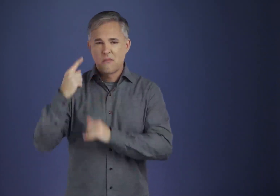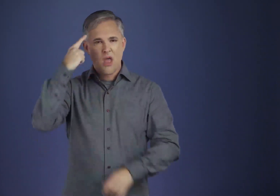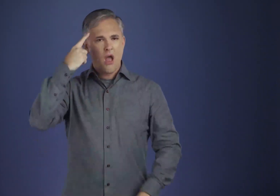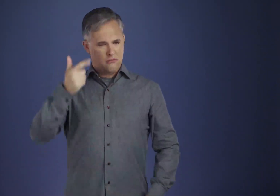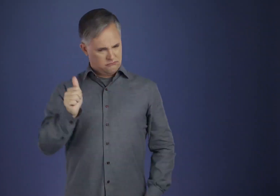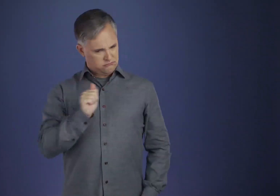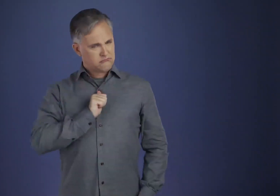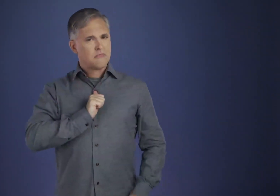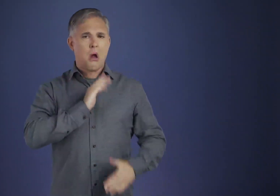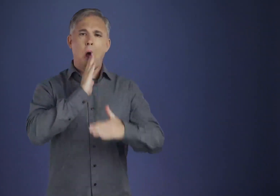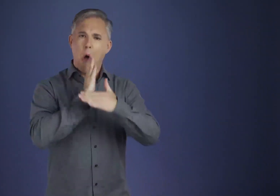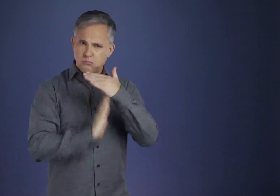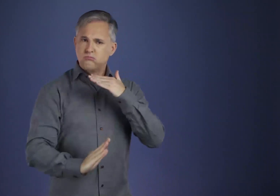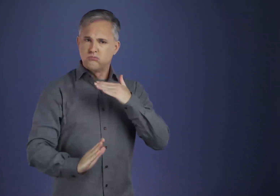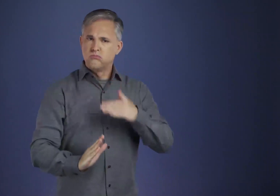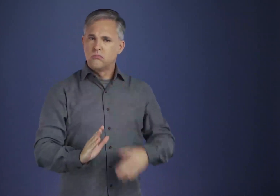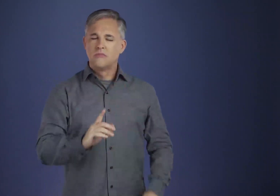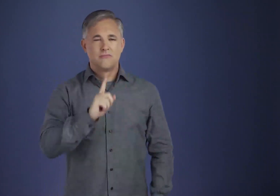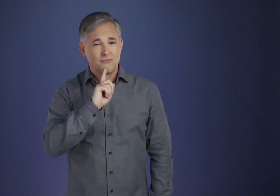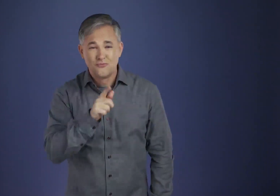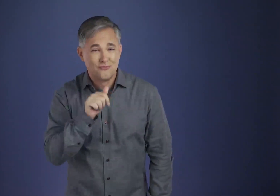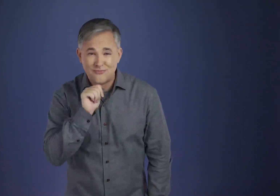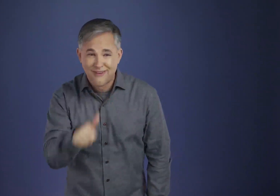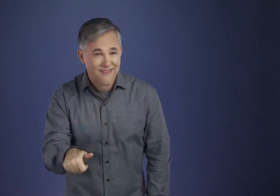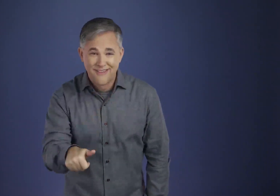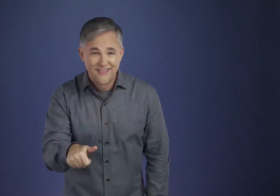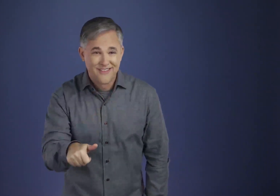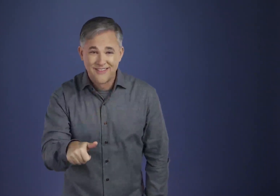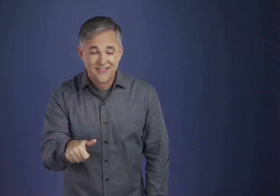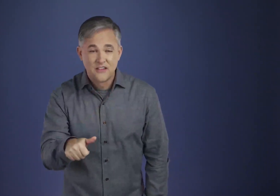We supposed we had humility when really we hadn't.